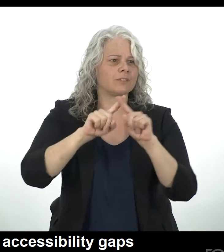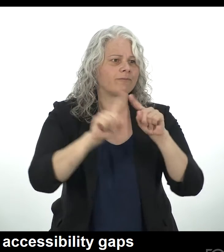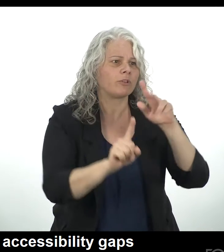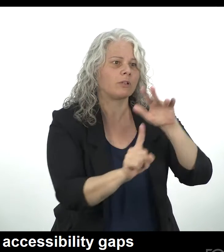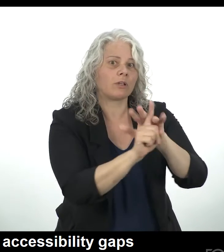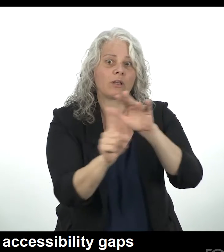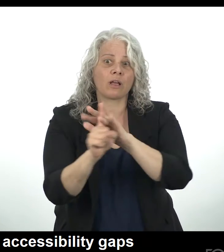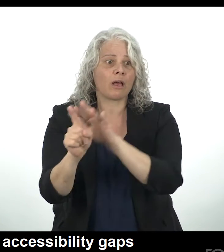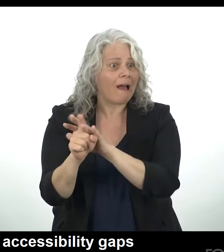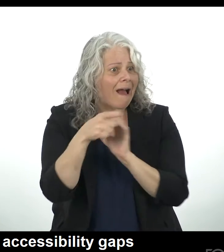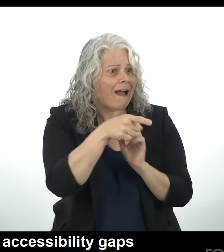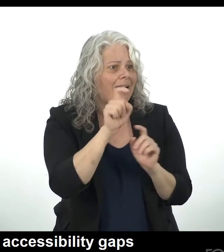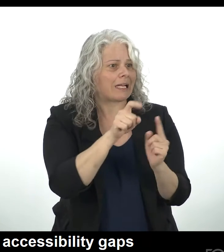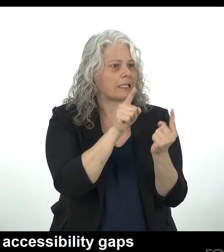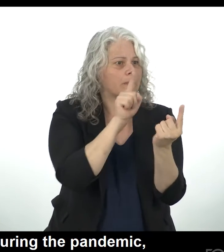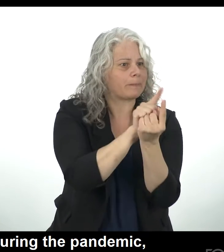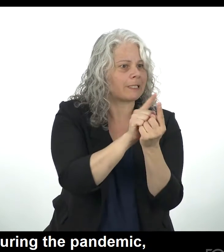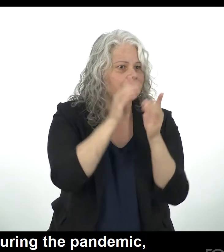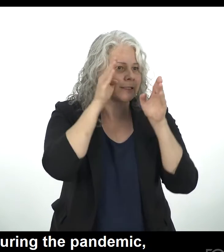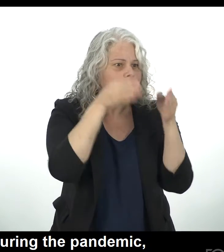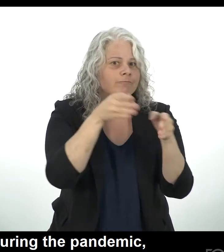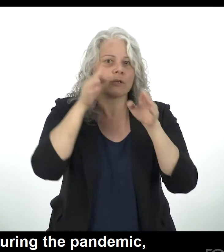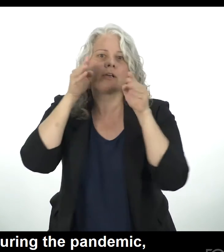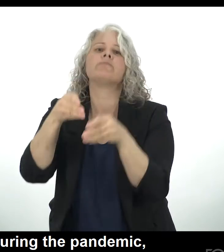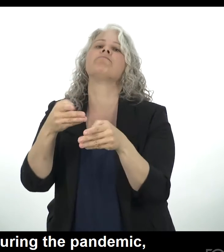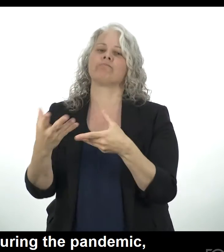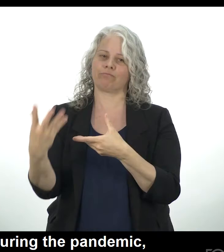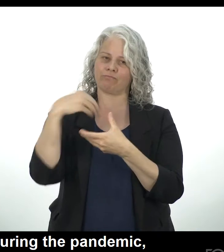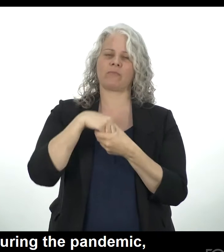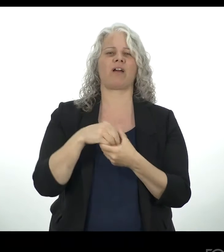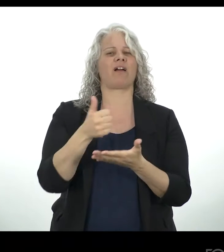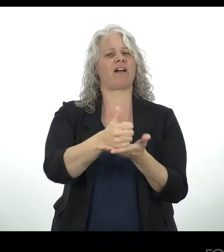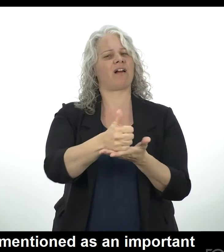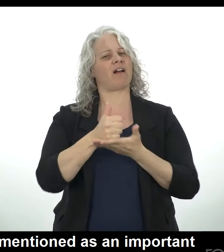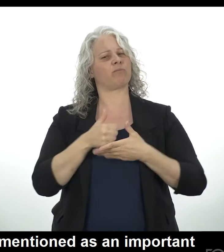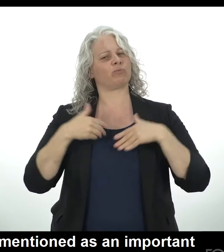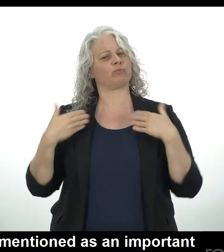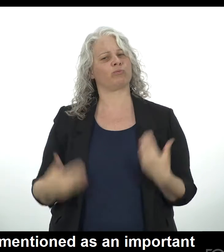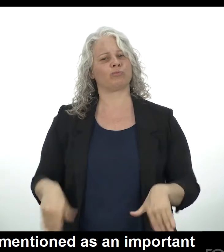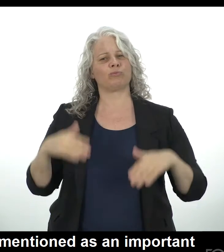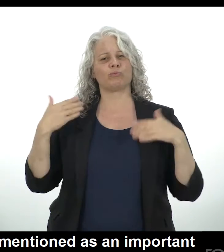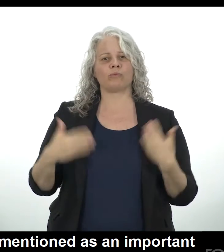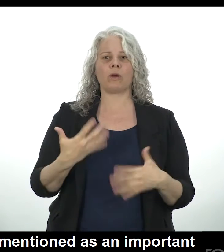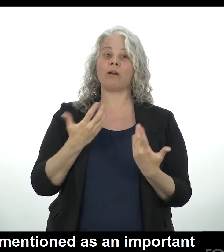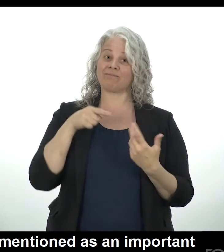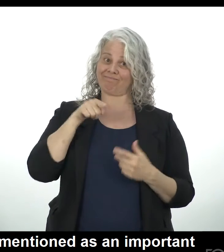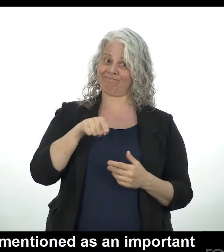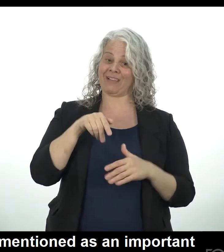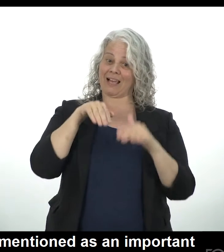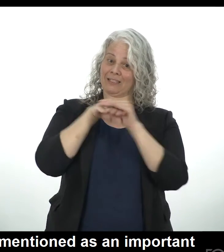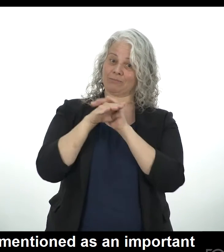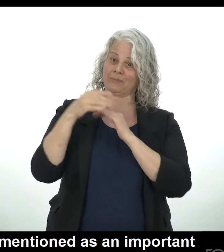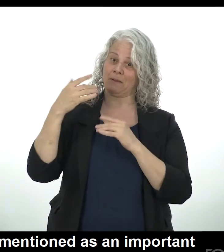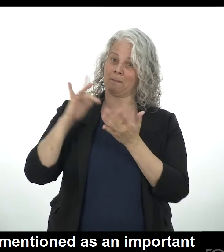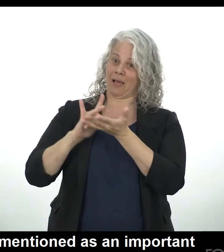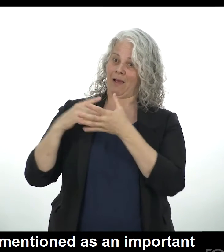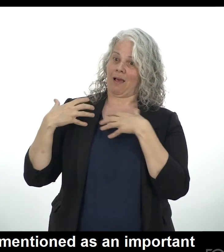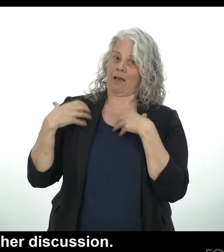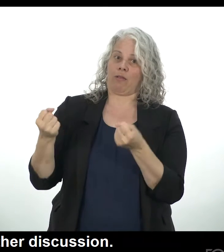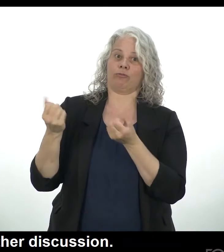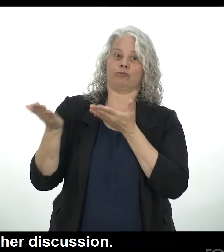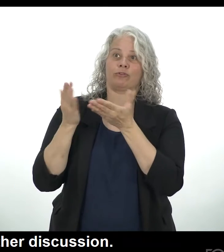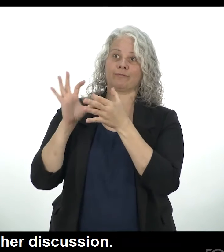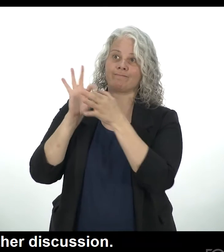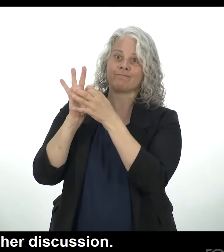issues relating to accessibility gaps that have become apparent during the pandemic. And accessible telehealth has been mentioned as an